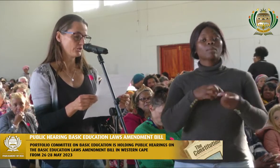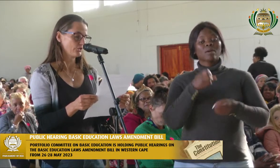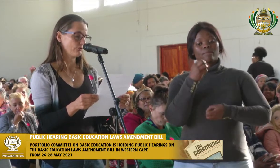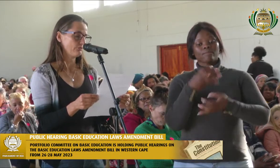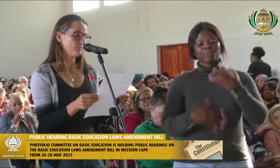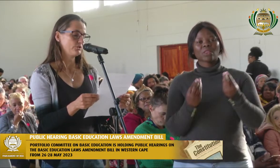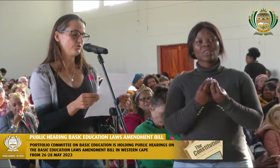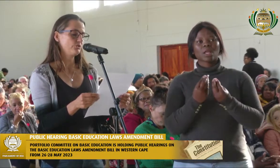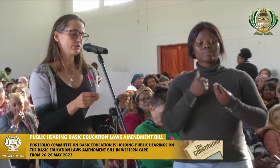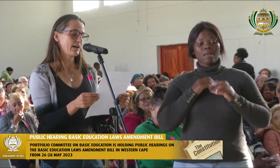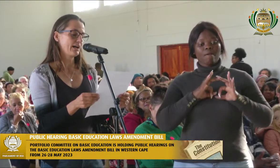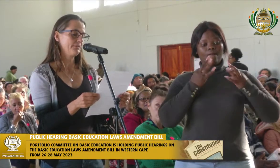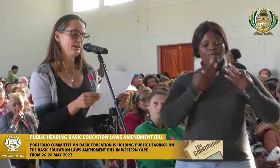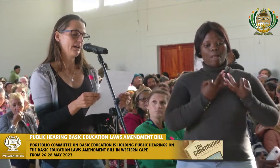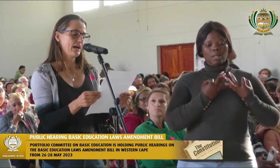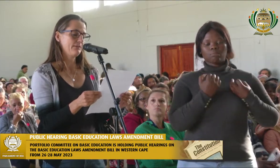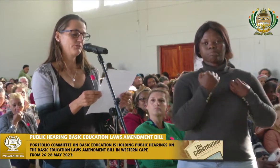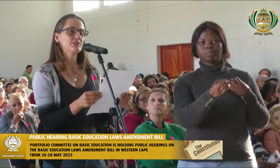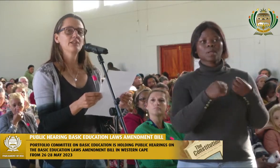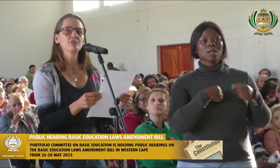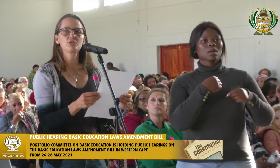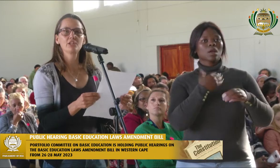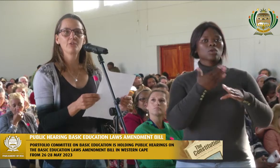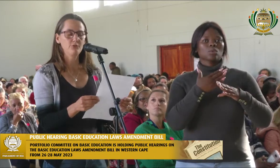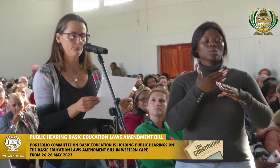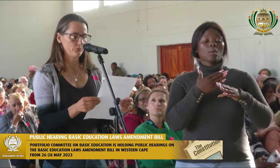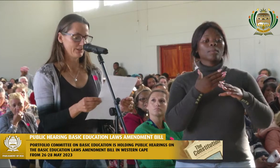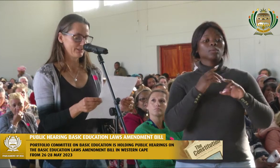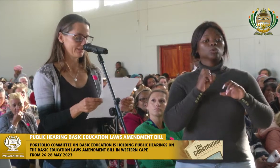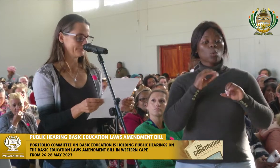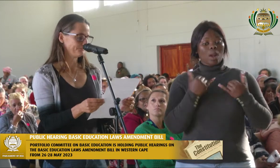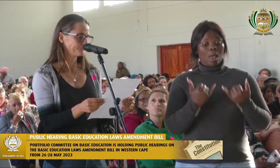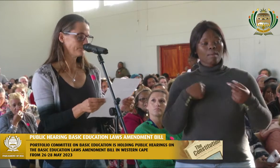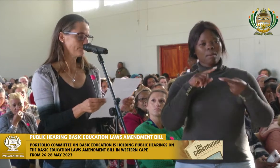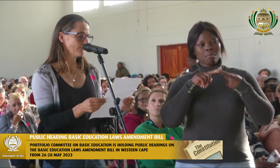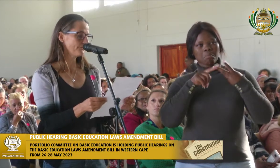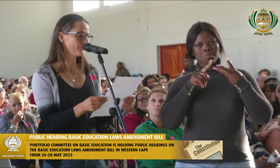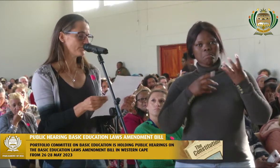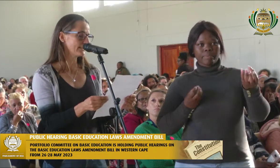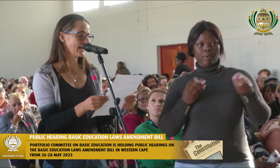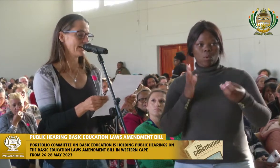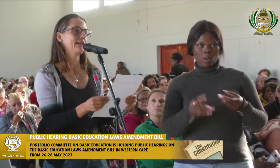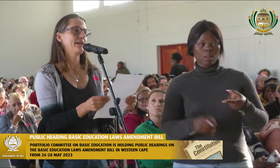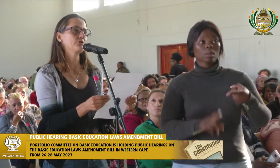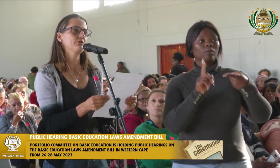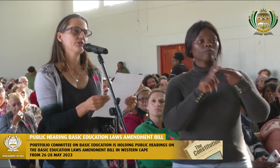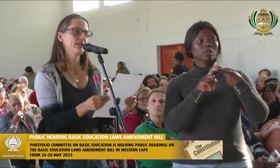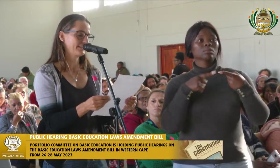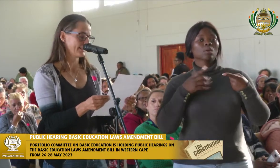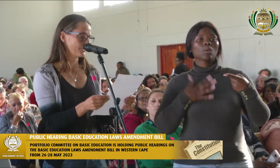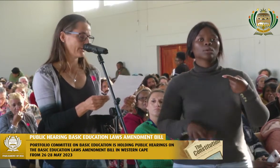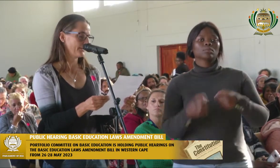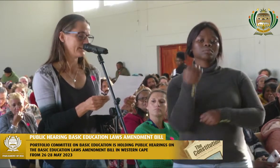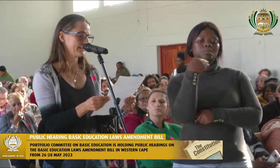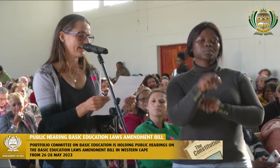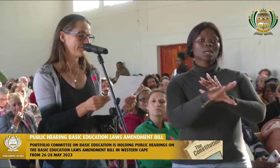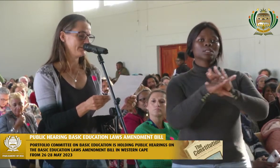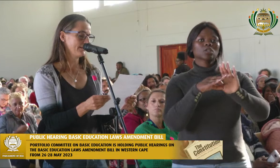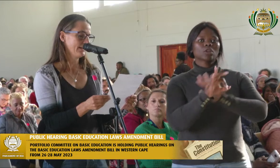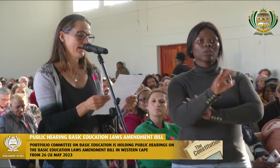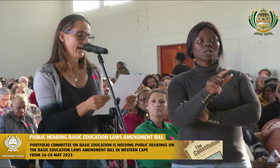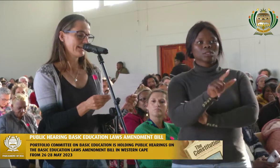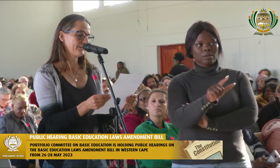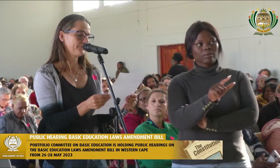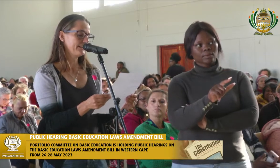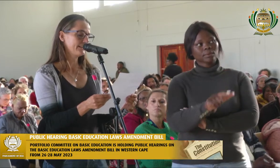I object to, but due to time, I'm just going to share a few points. Firstly, I would like to reject Section